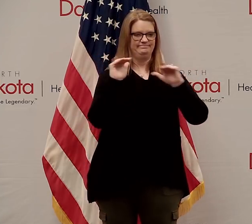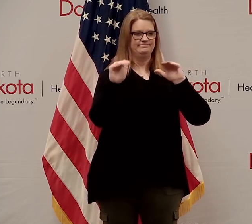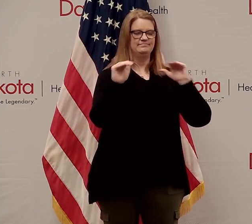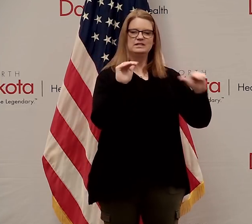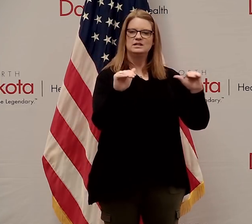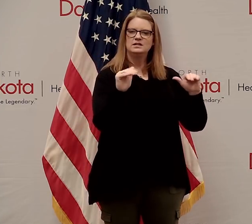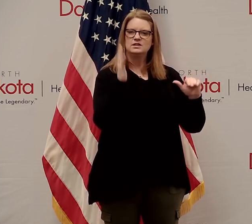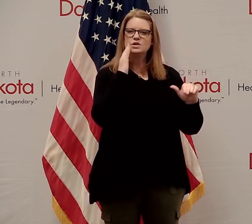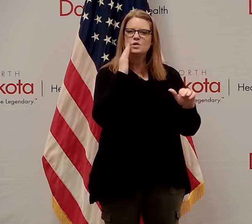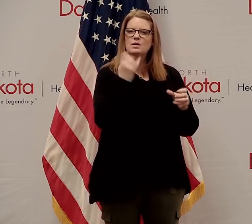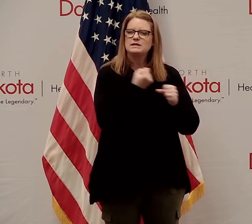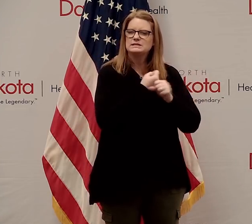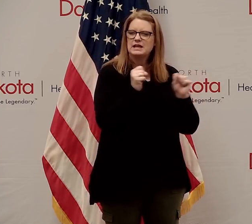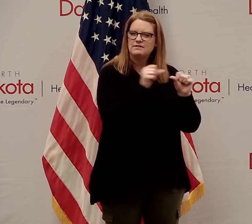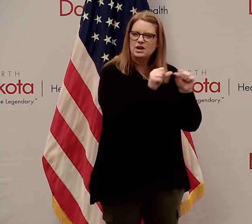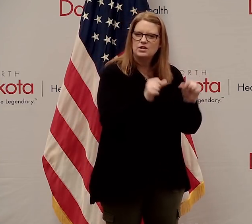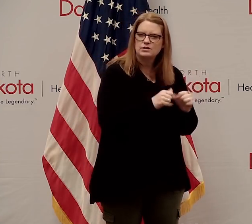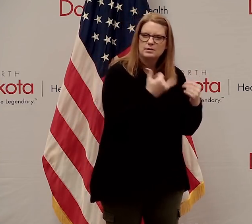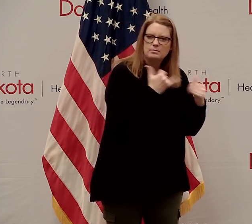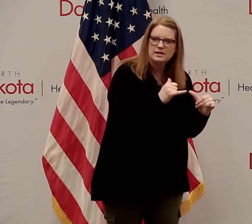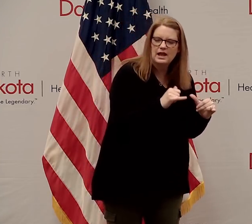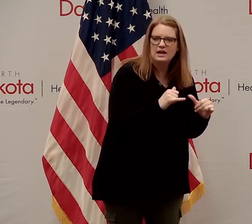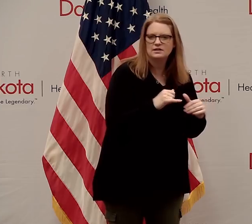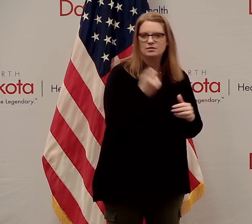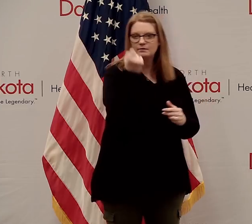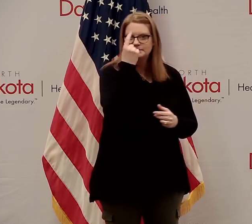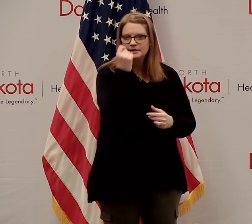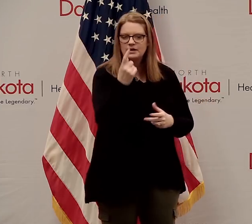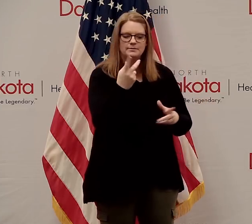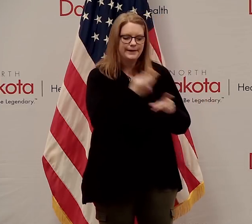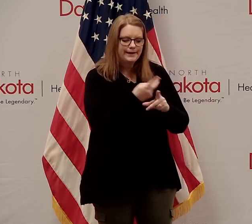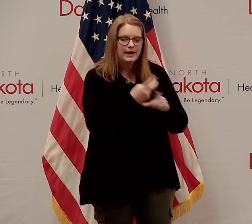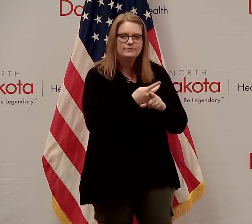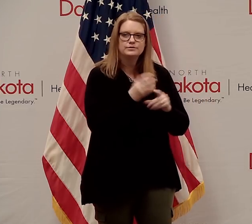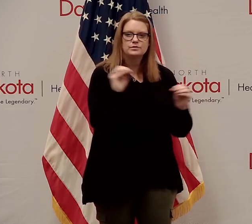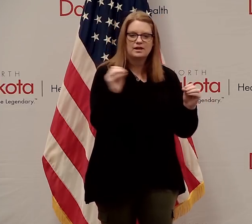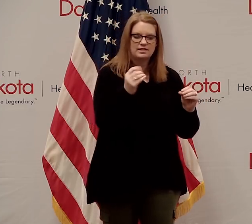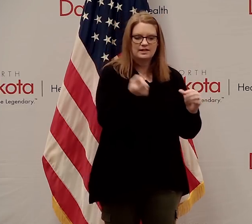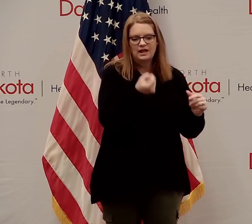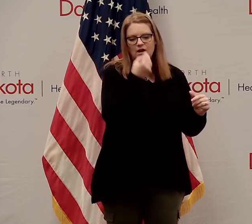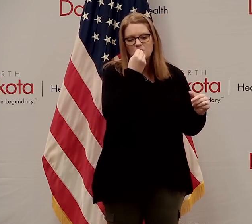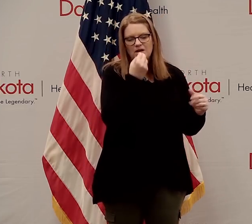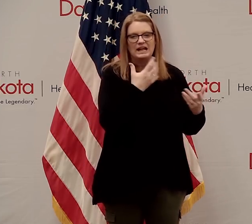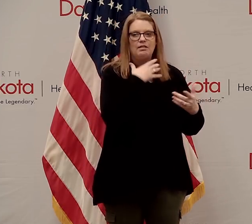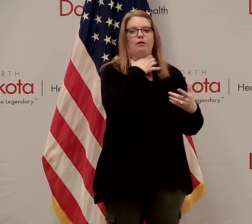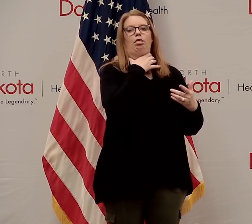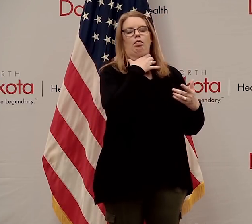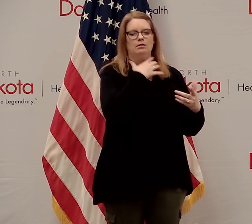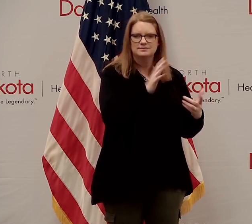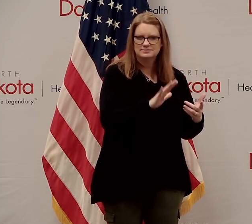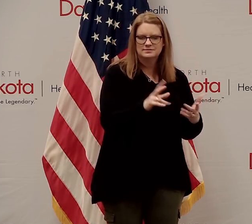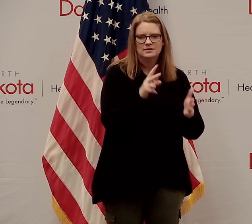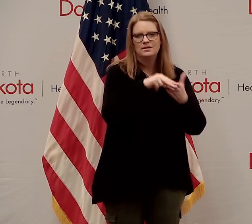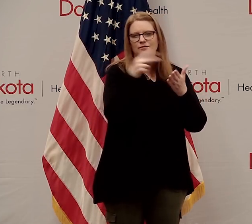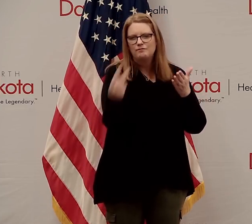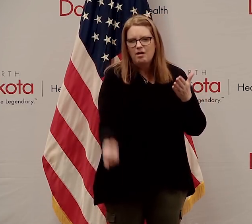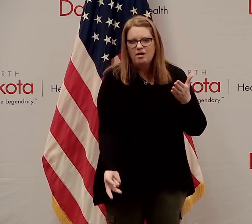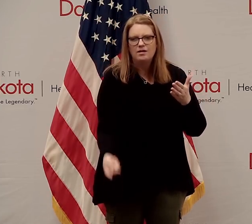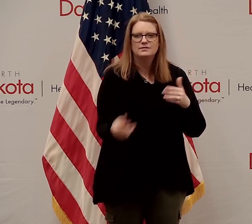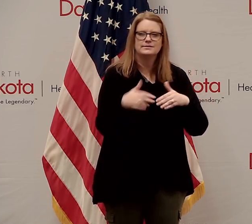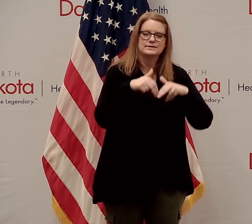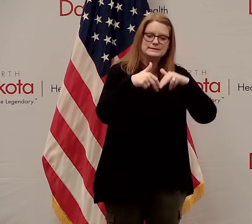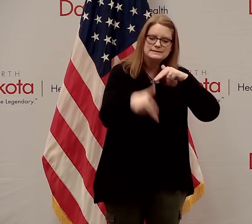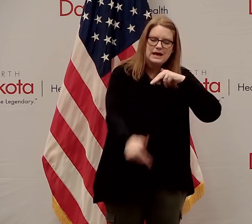safe play area for young children that's free of choking hazards, free of unlatched windows that could pose a fall hazard, or stairways that